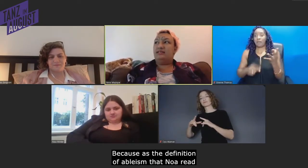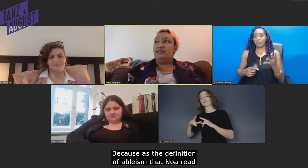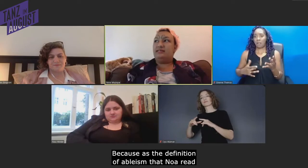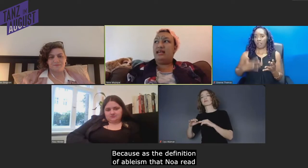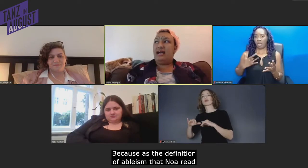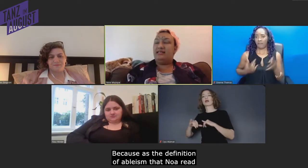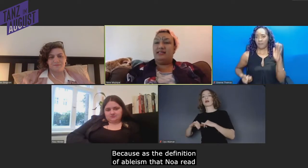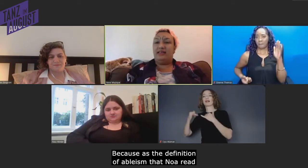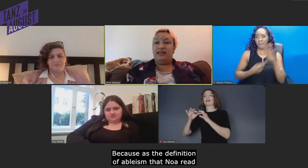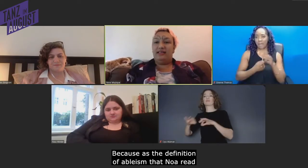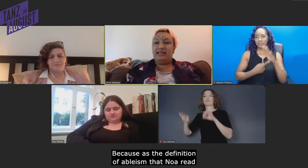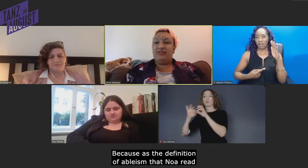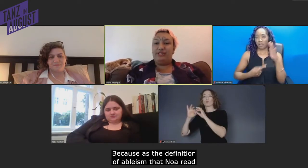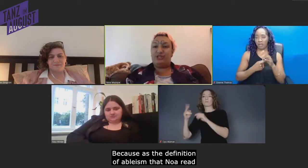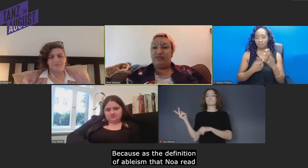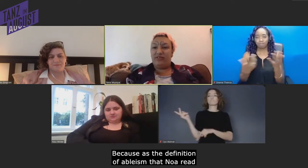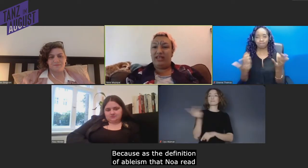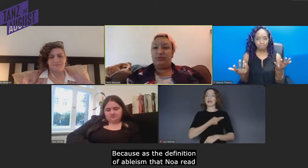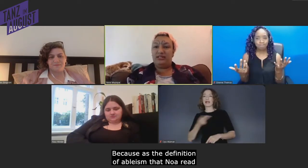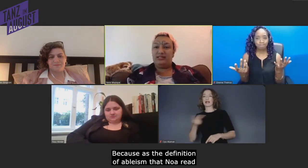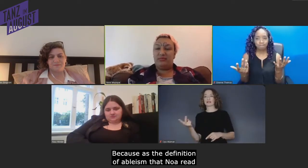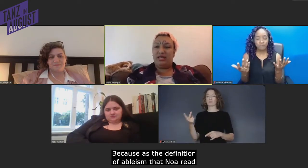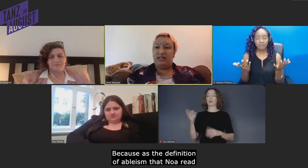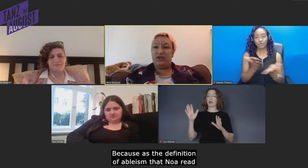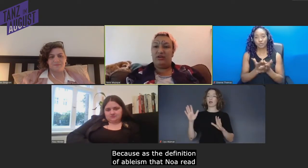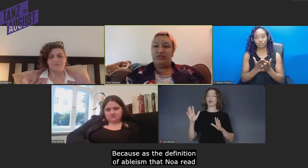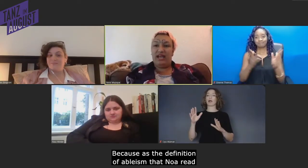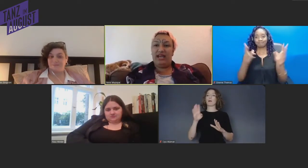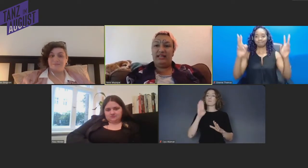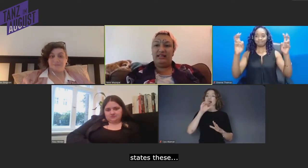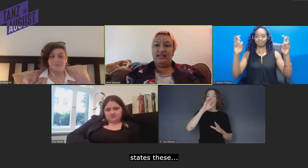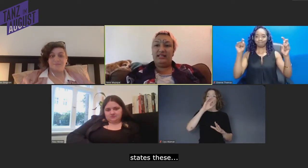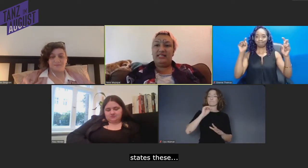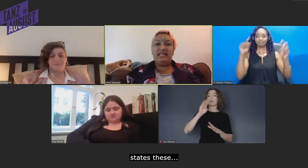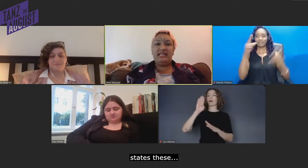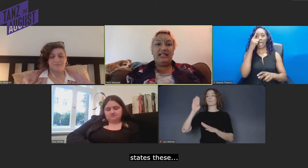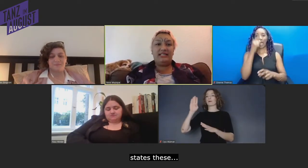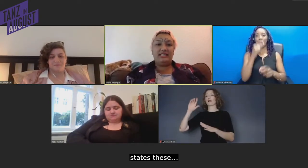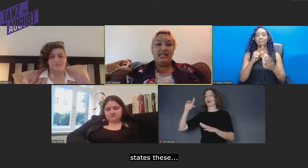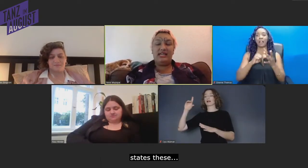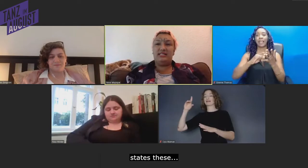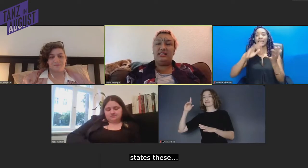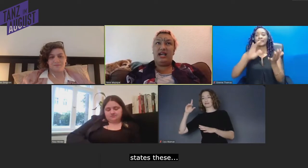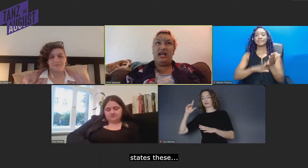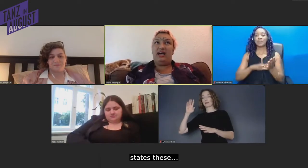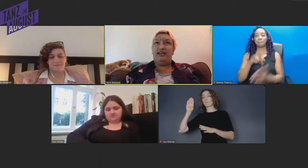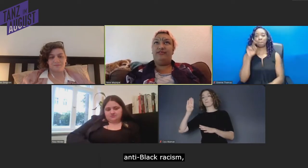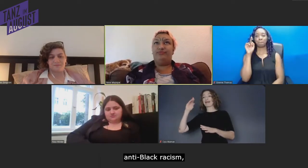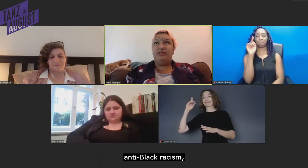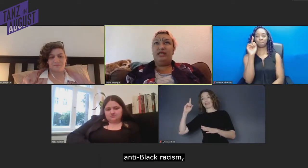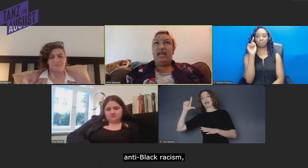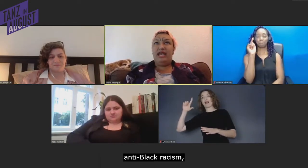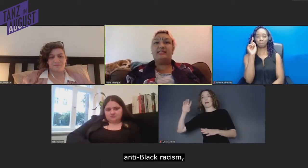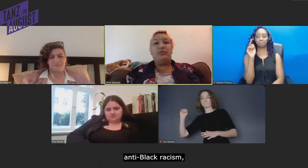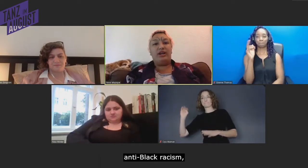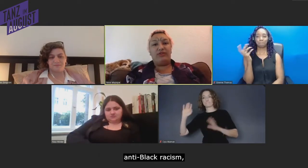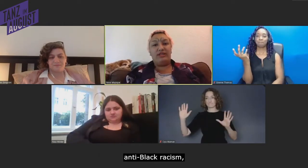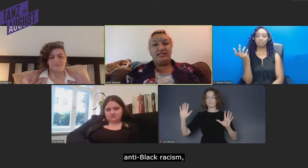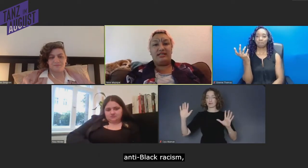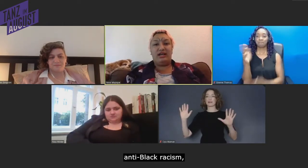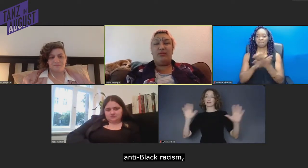because as the definition of ableism that Noa read states, these